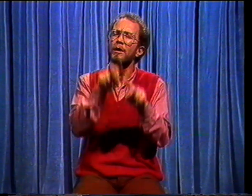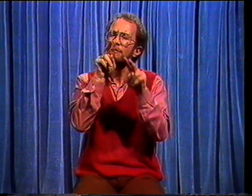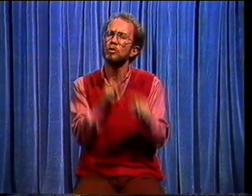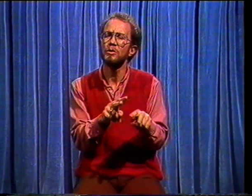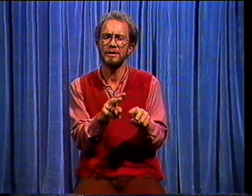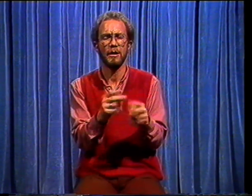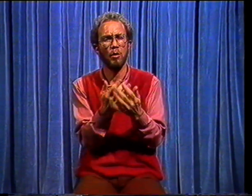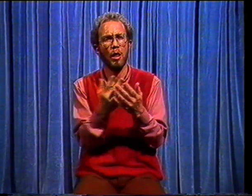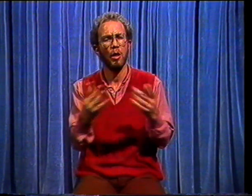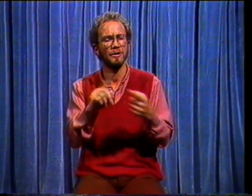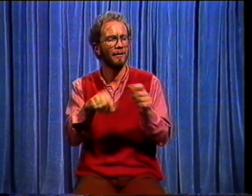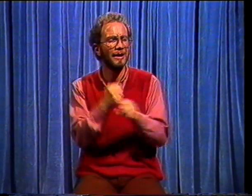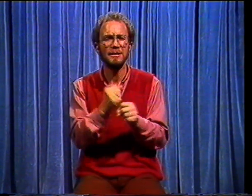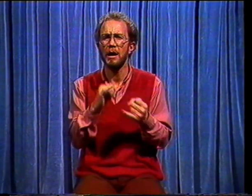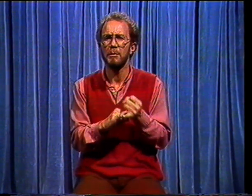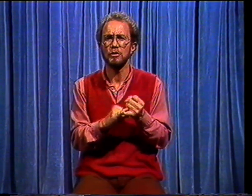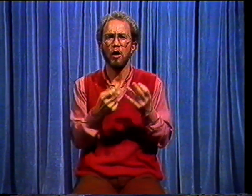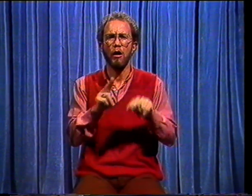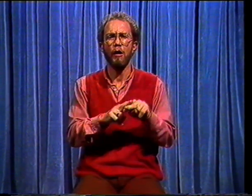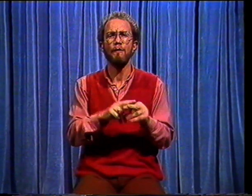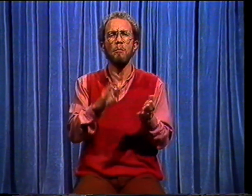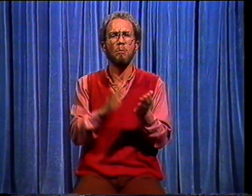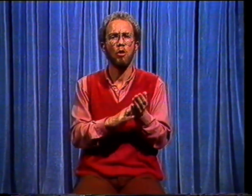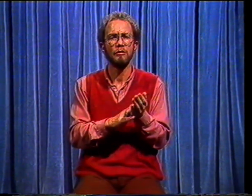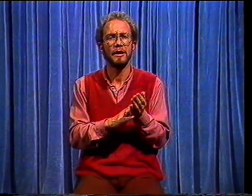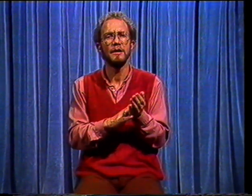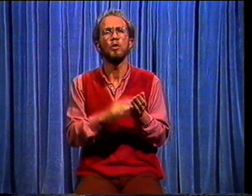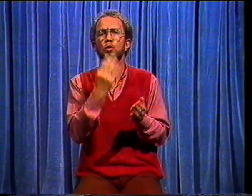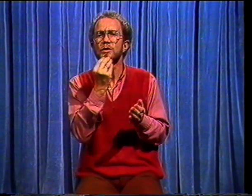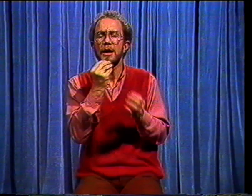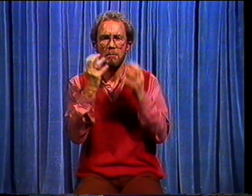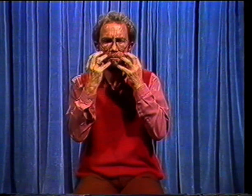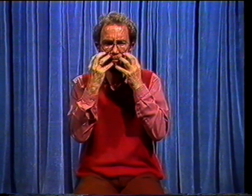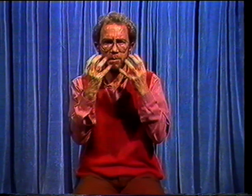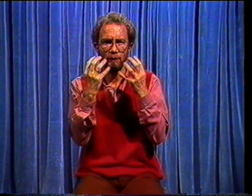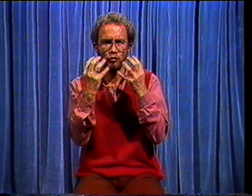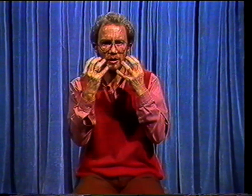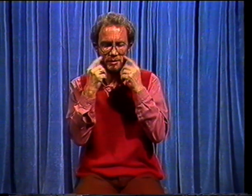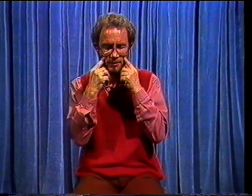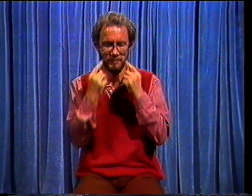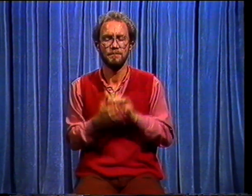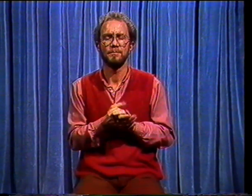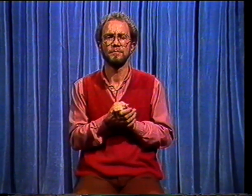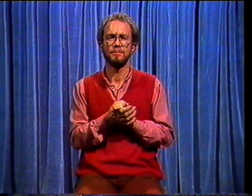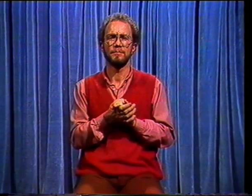You'll also have noticed that there were lots of examples of Maureen using puffed cheeks.